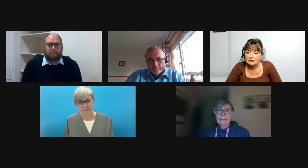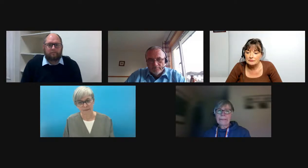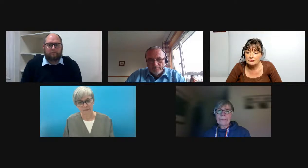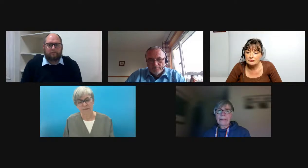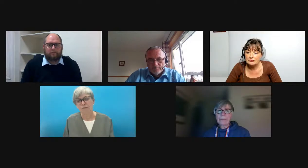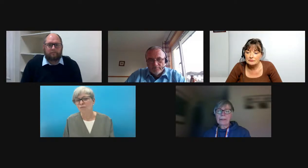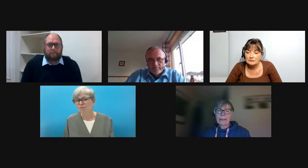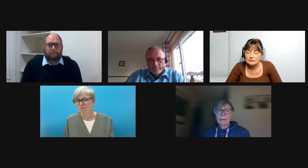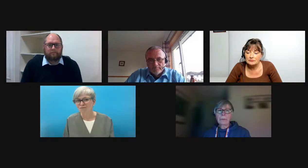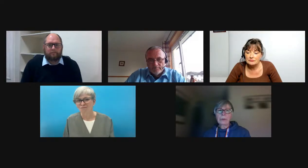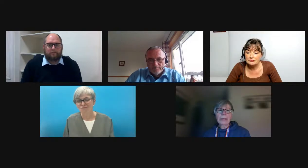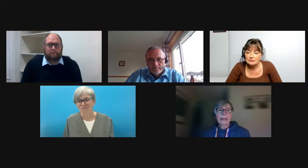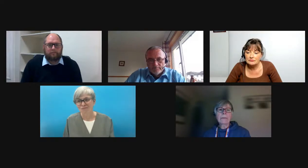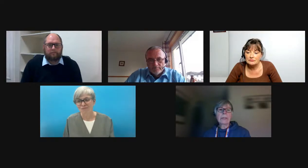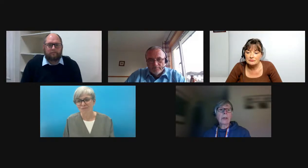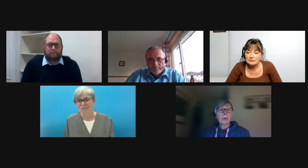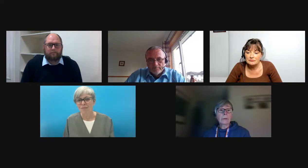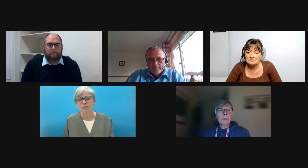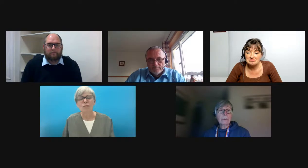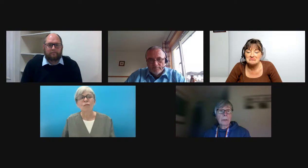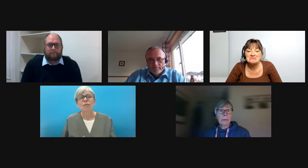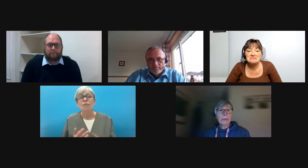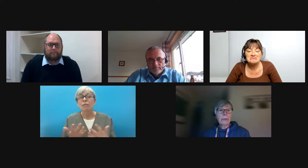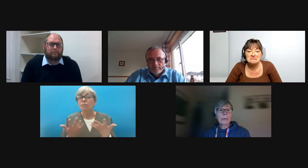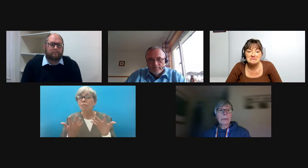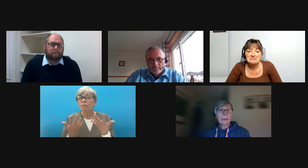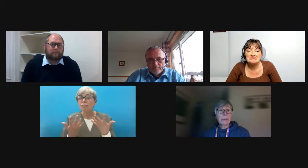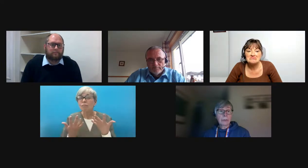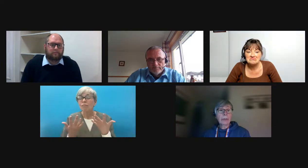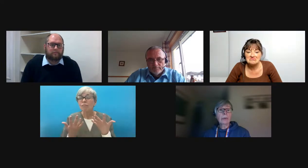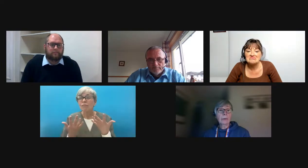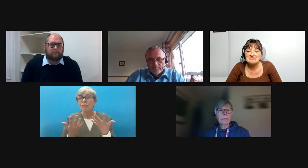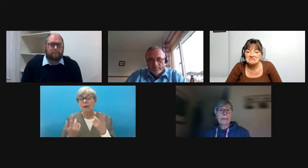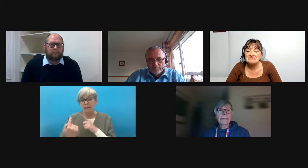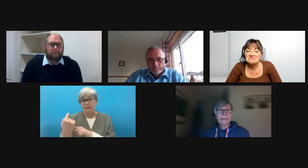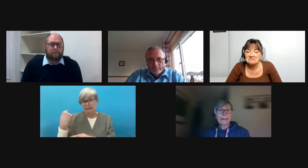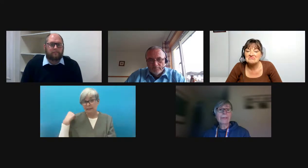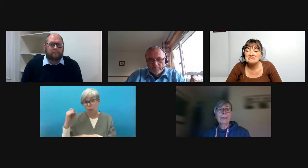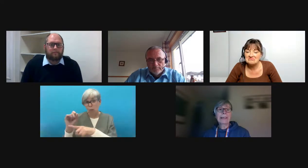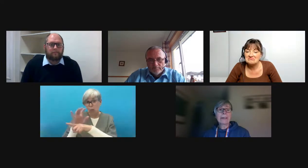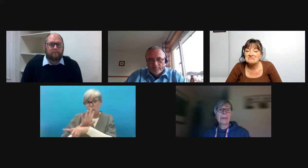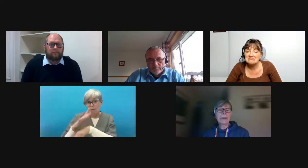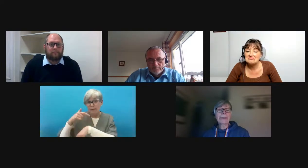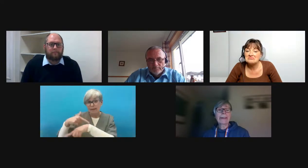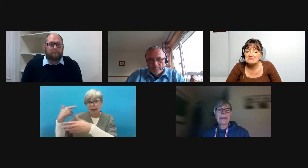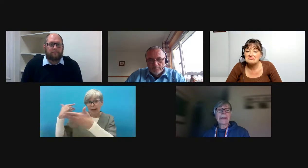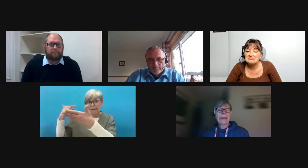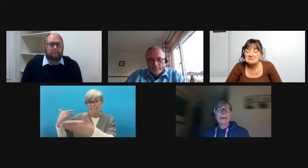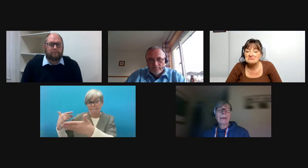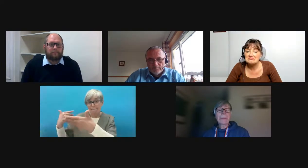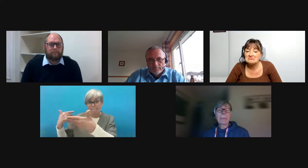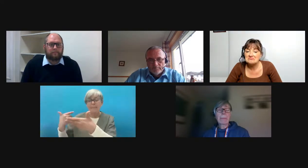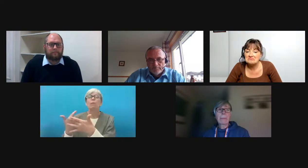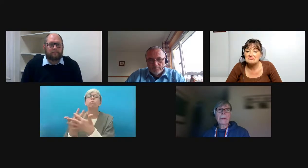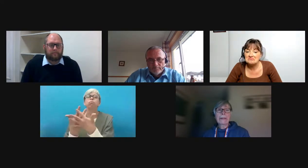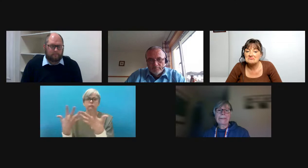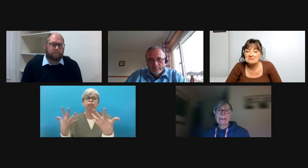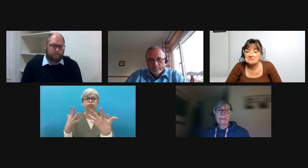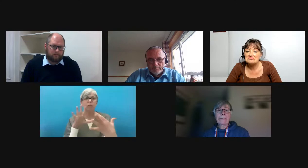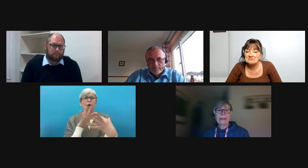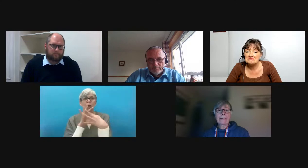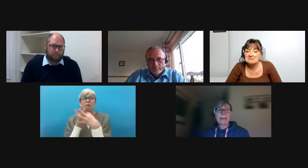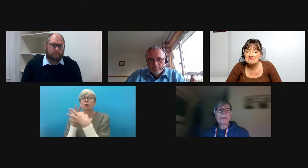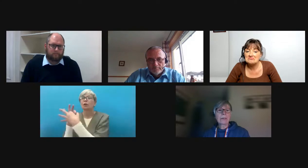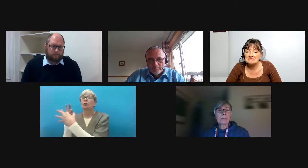It's definitely, we don't get as many calls as we used to during COVID, definitely not. But as